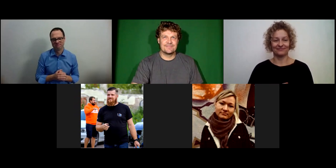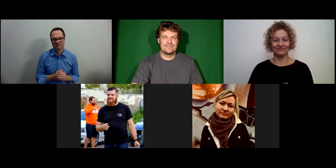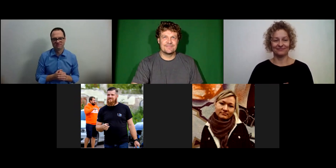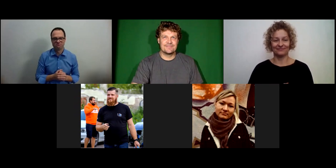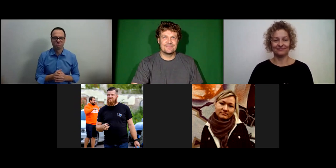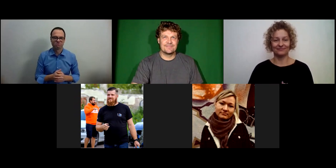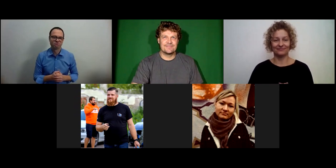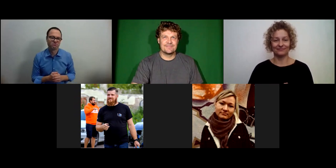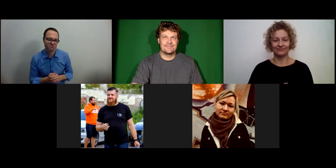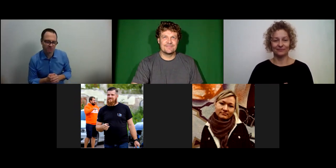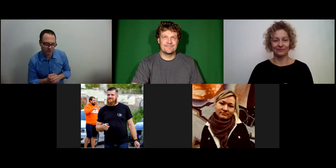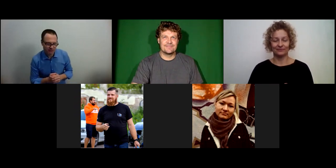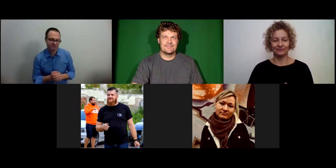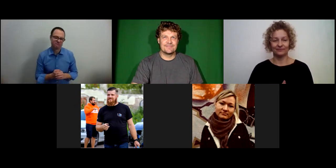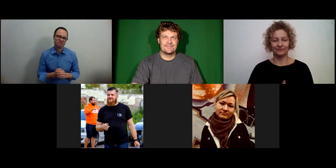congratulations.